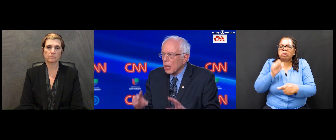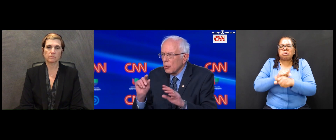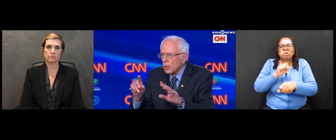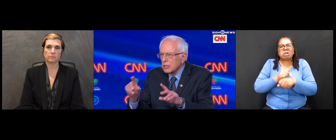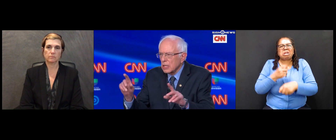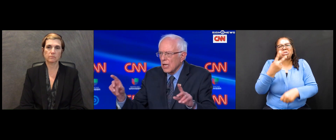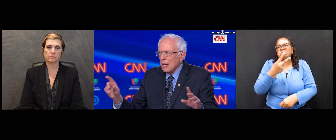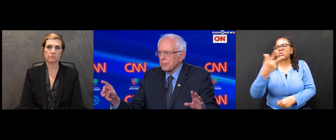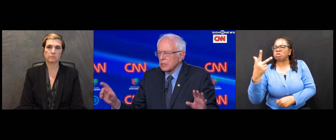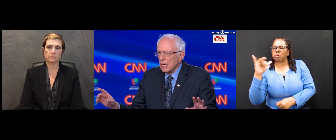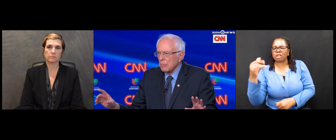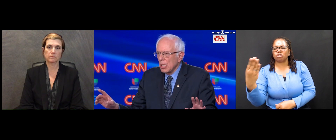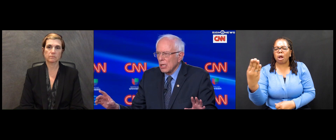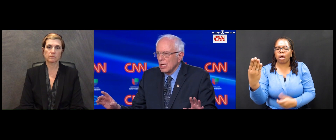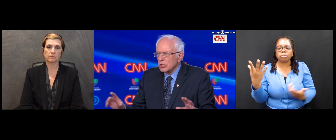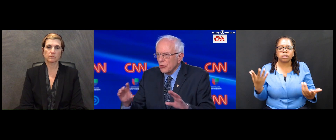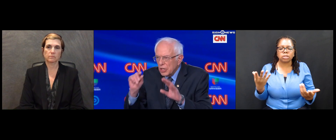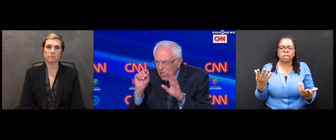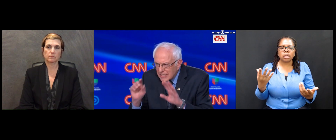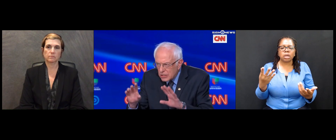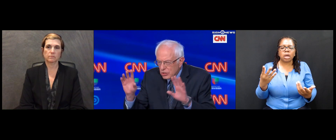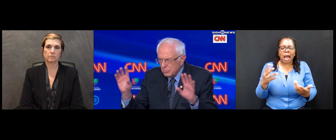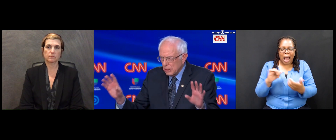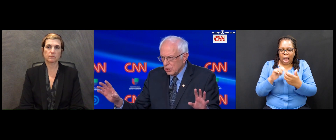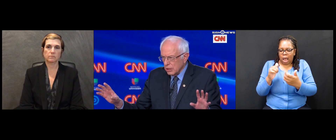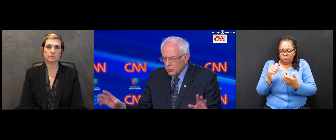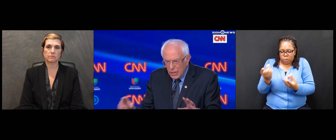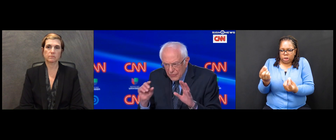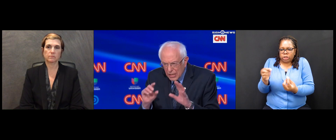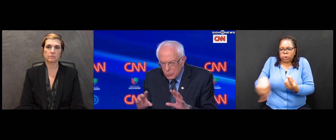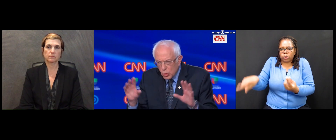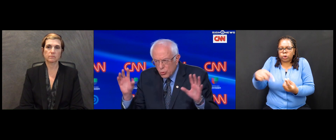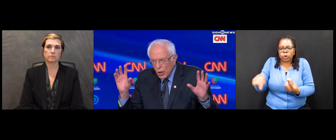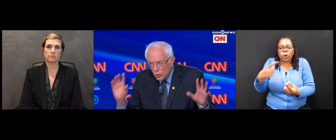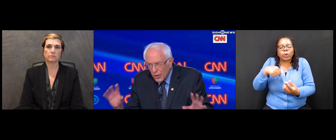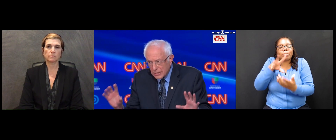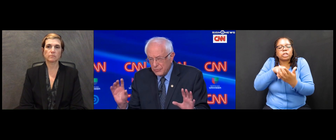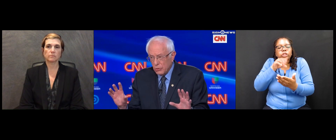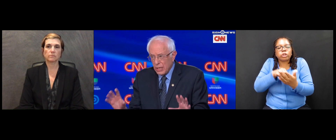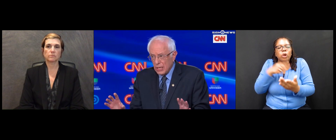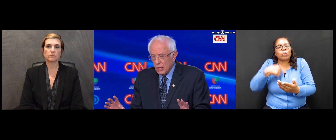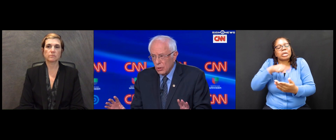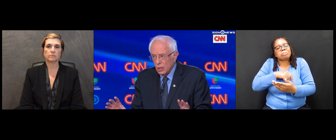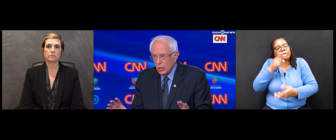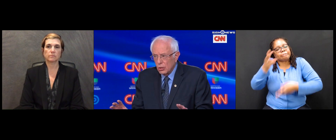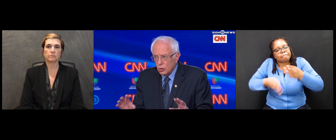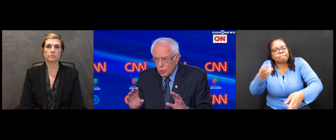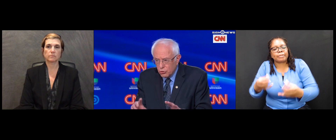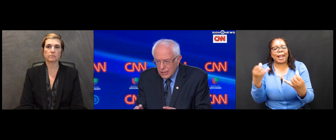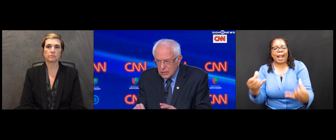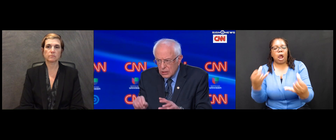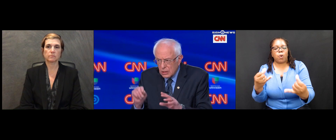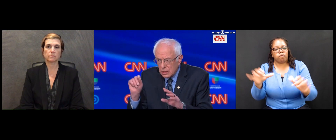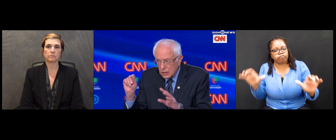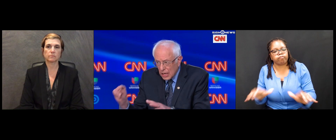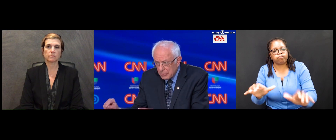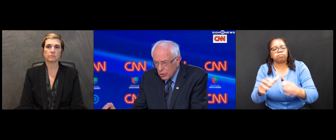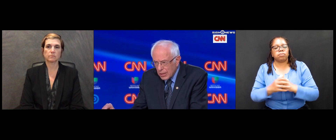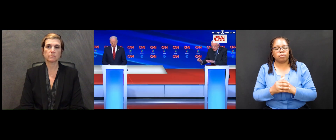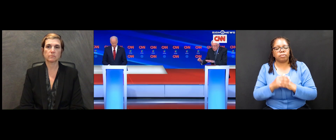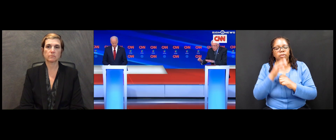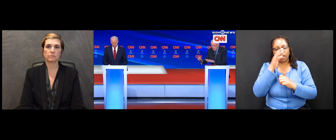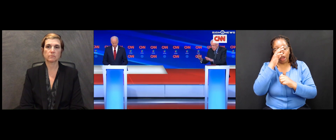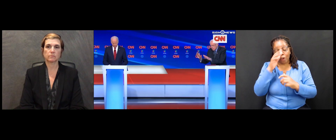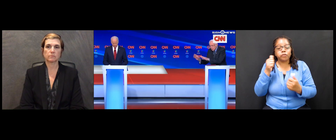on the table. What is going to happen to them? So the lesson to be learned is we have got to move aggressively right now to address the